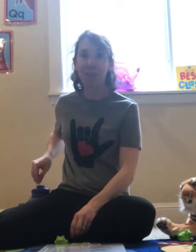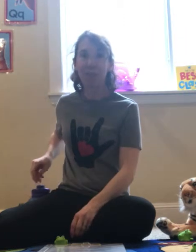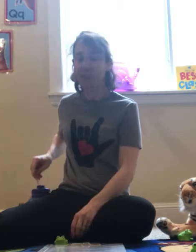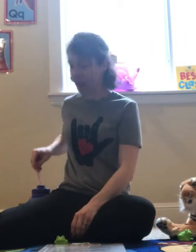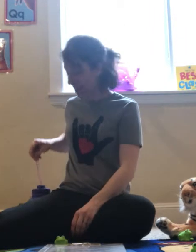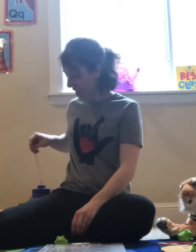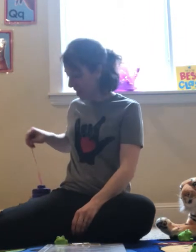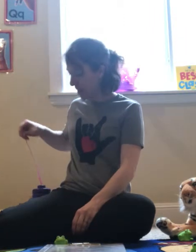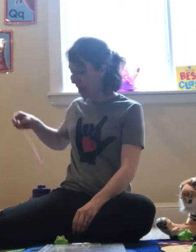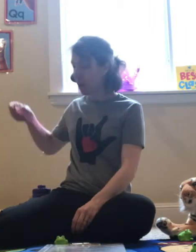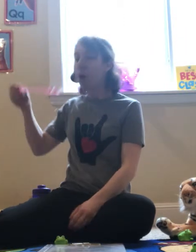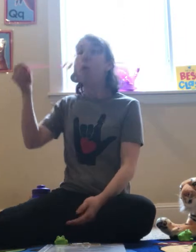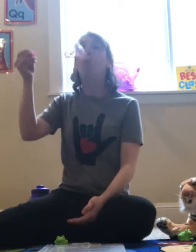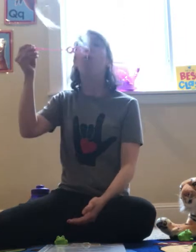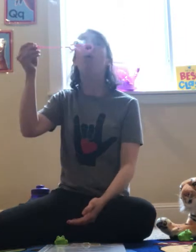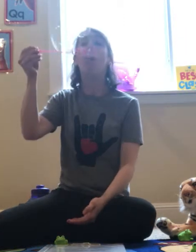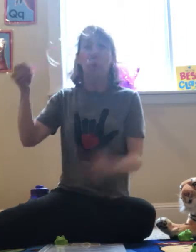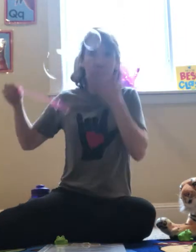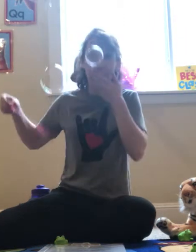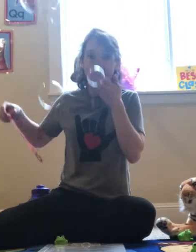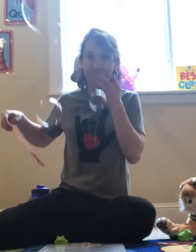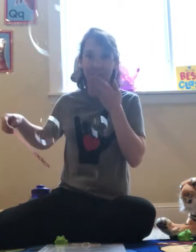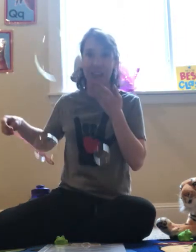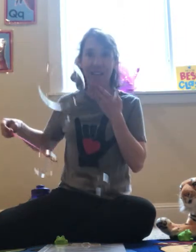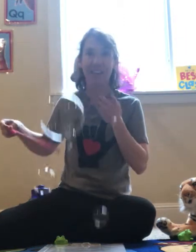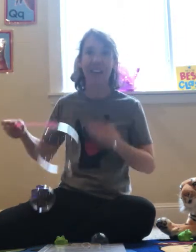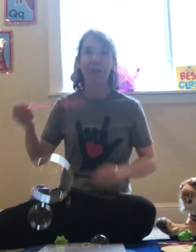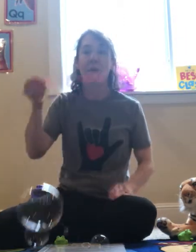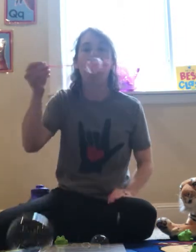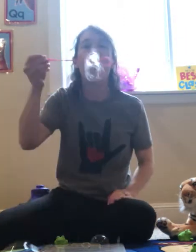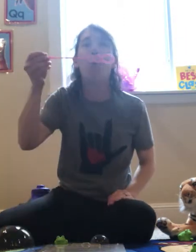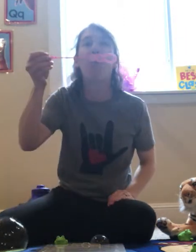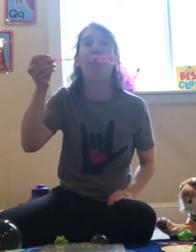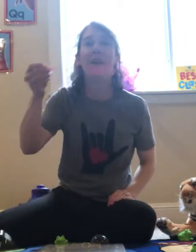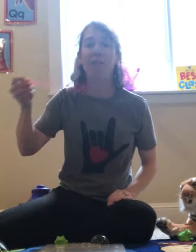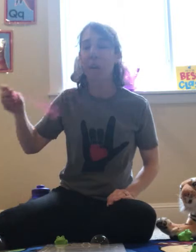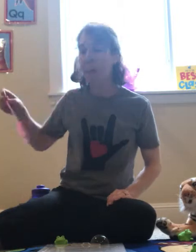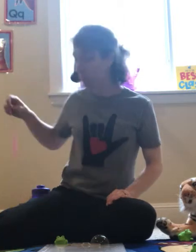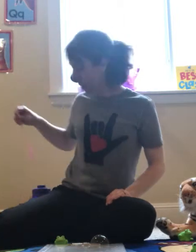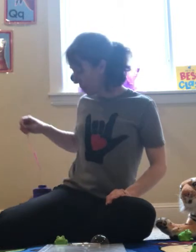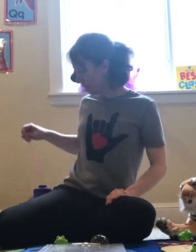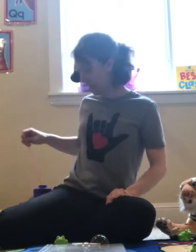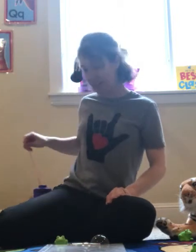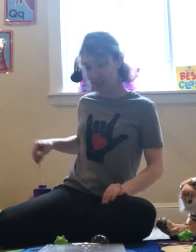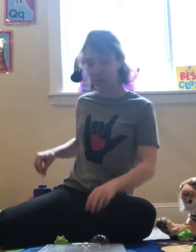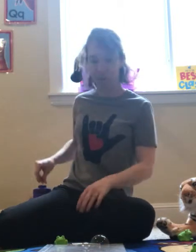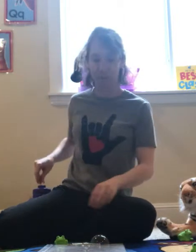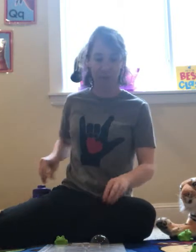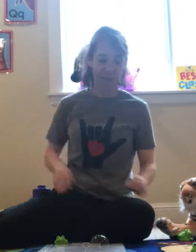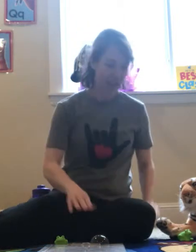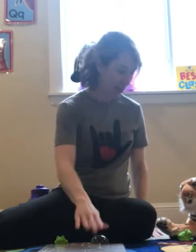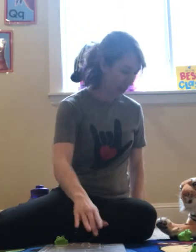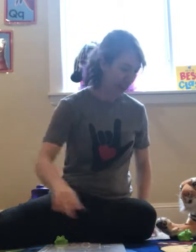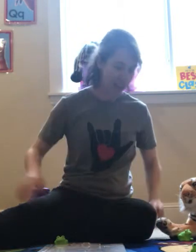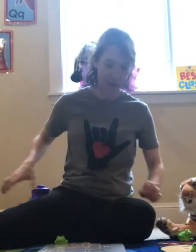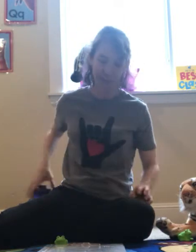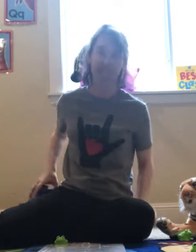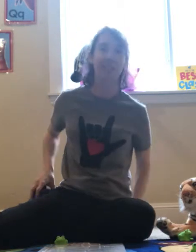soap. And then he burped last night from a bubble in his throat. And that always gets,